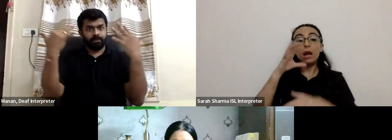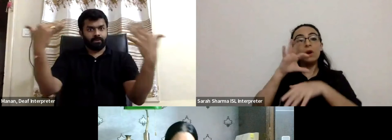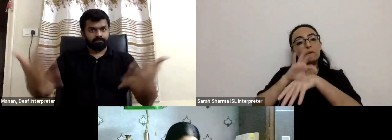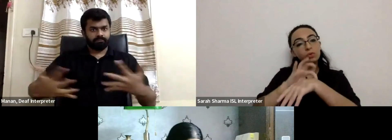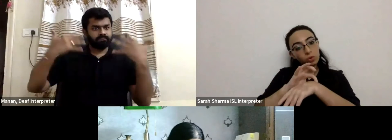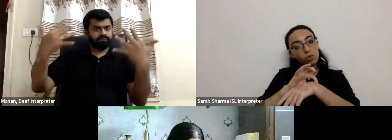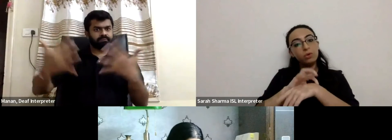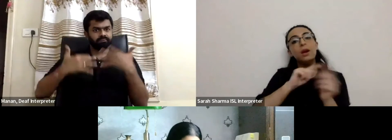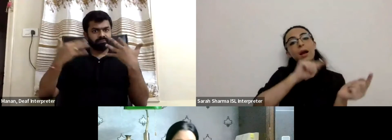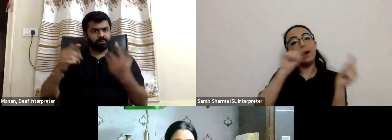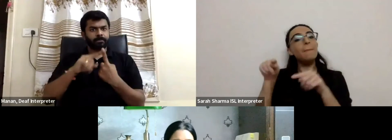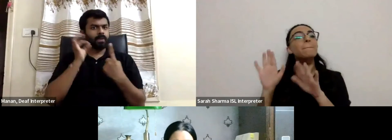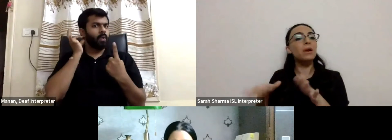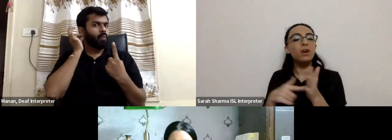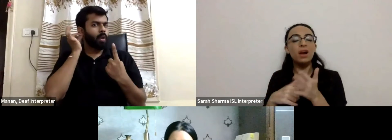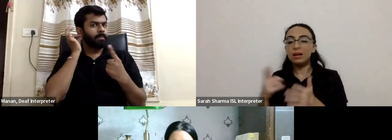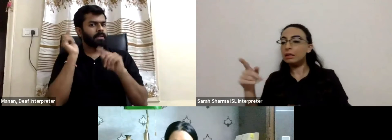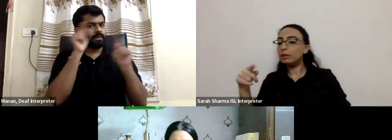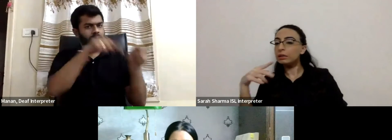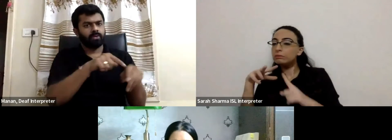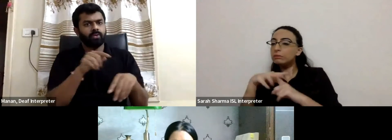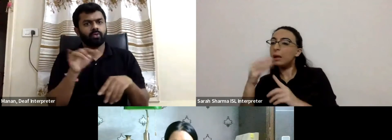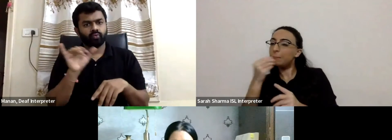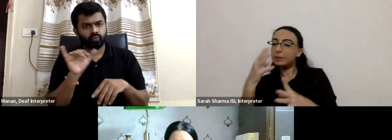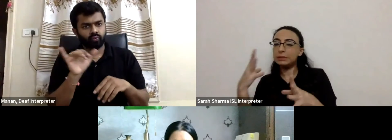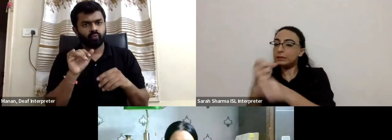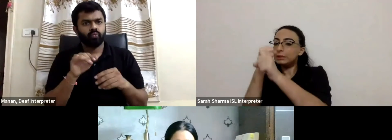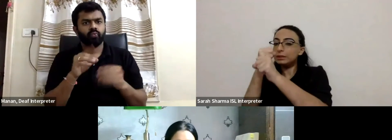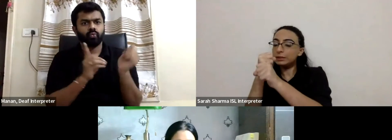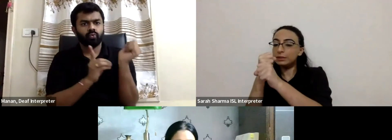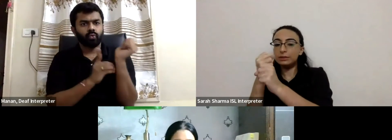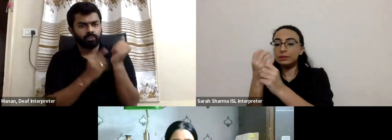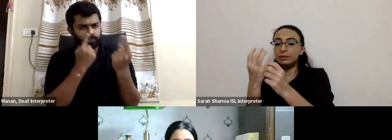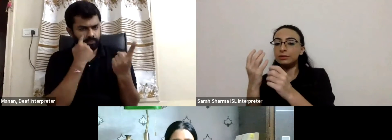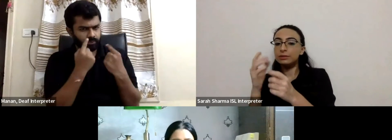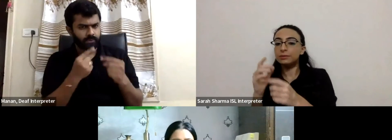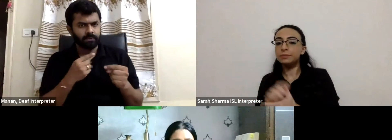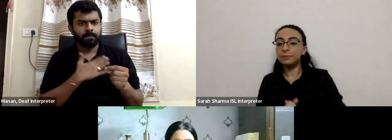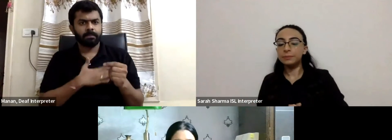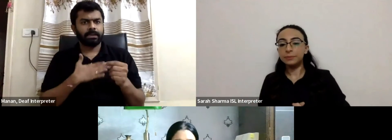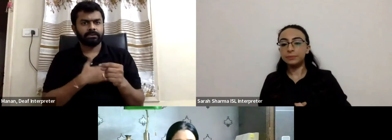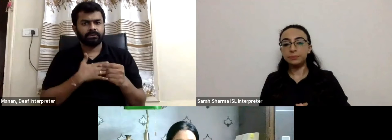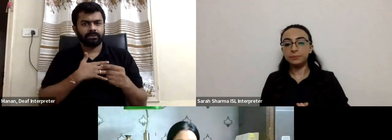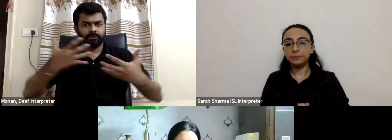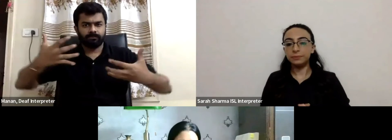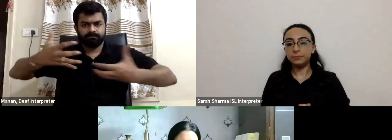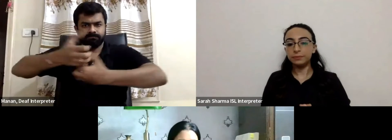should wrap up. Okay, all right. So